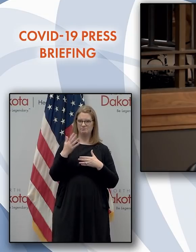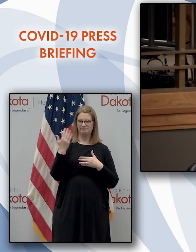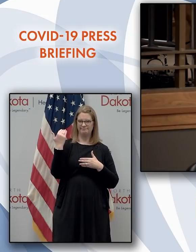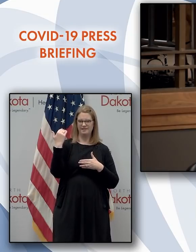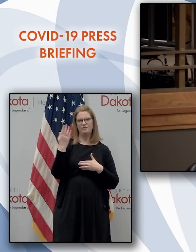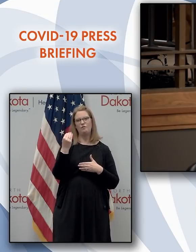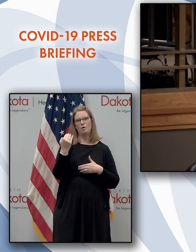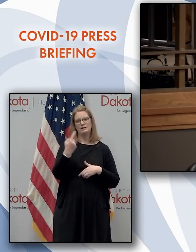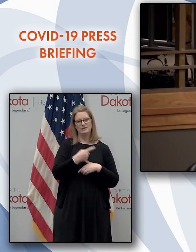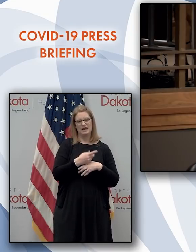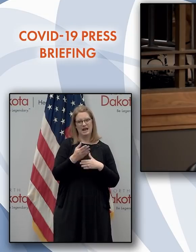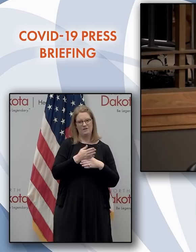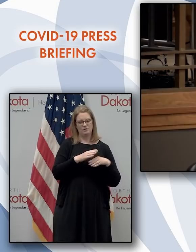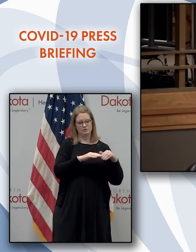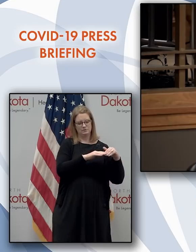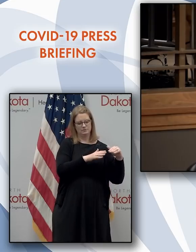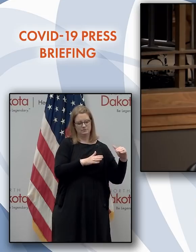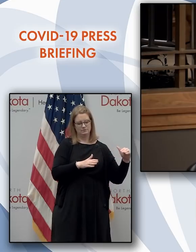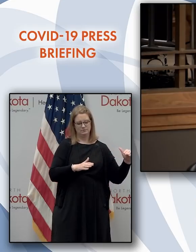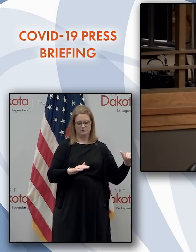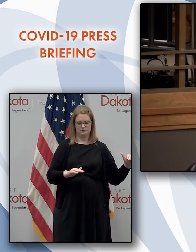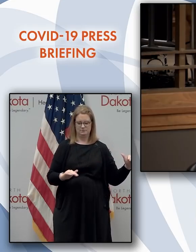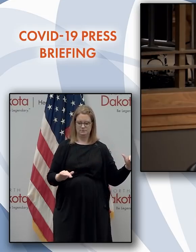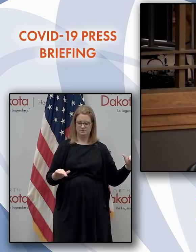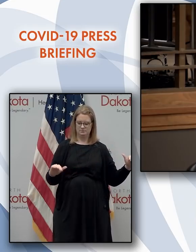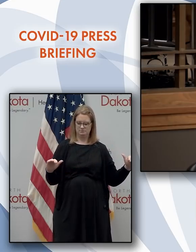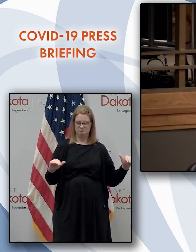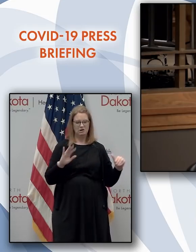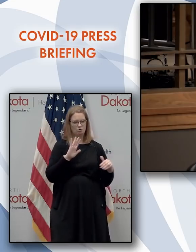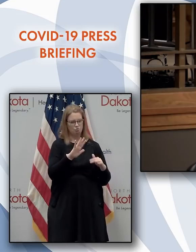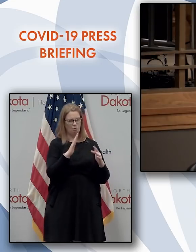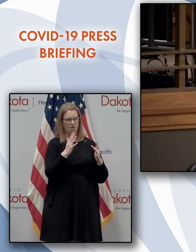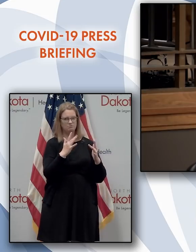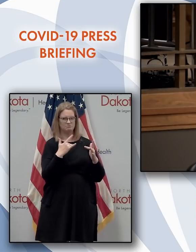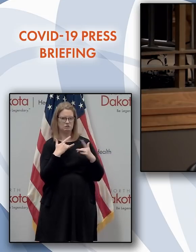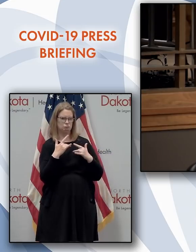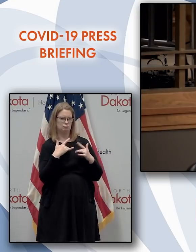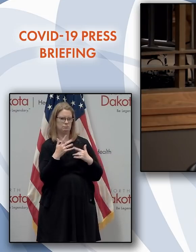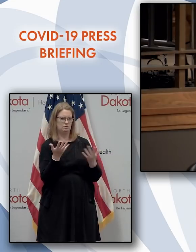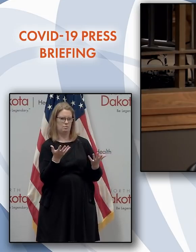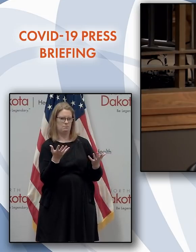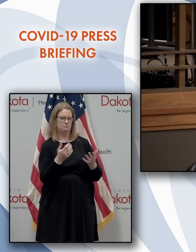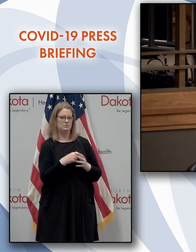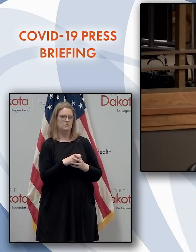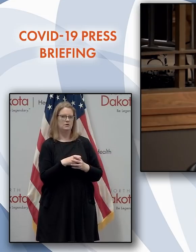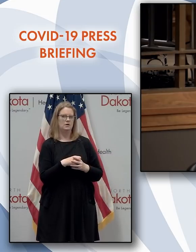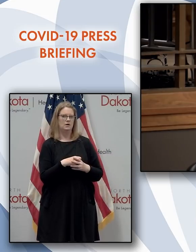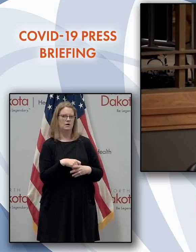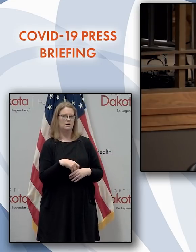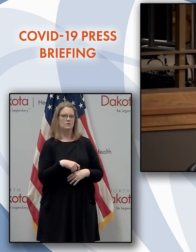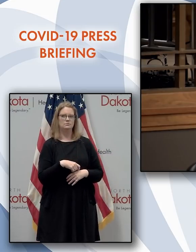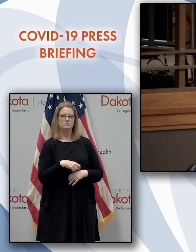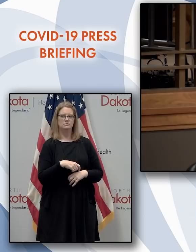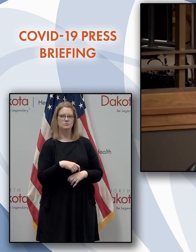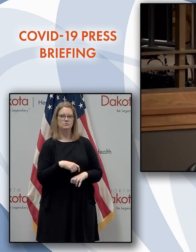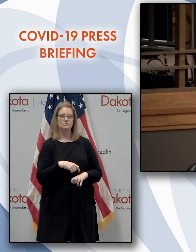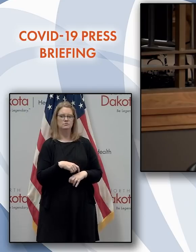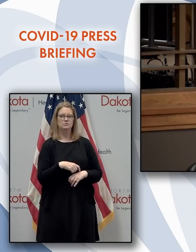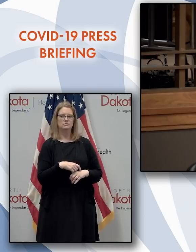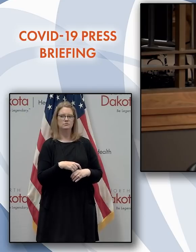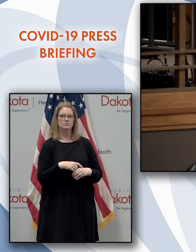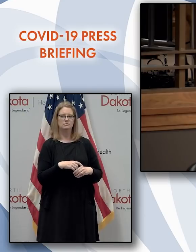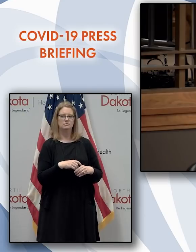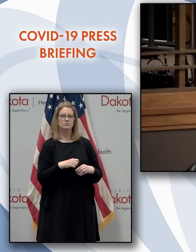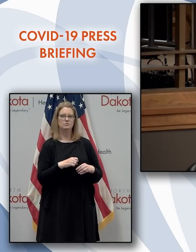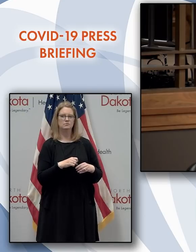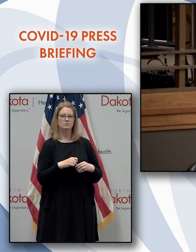up, what is your concern level, and with that, what's kind of the number we need to get to